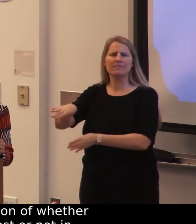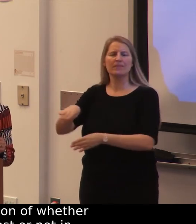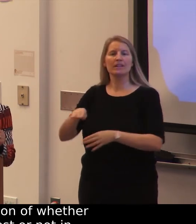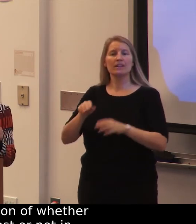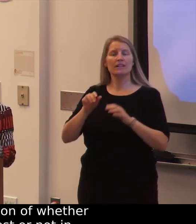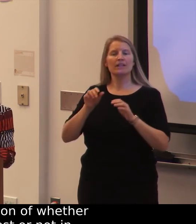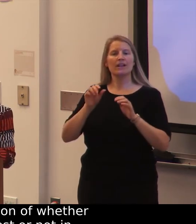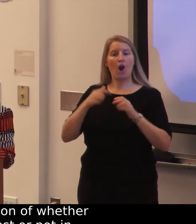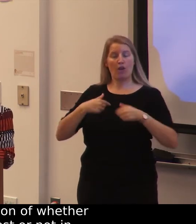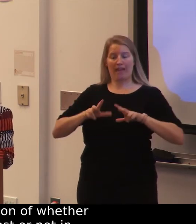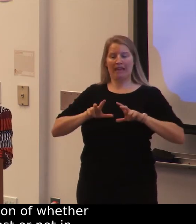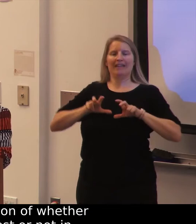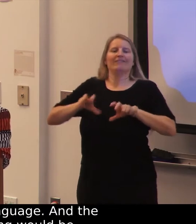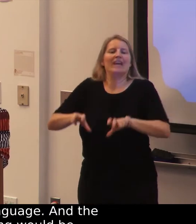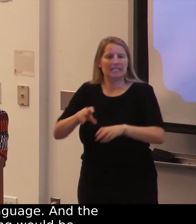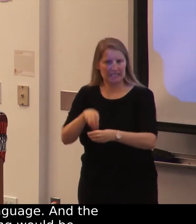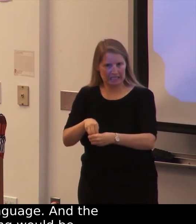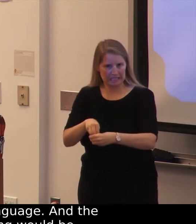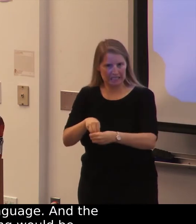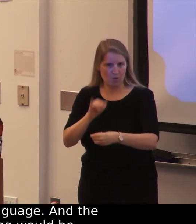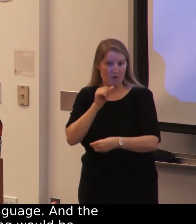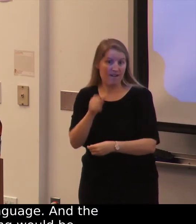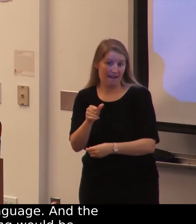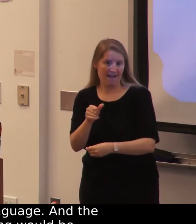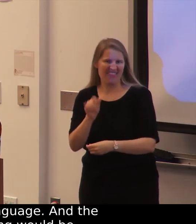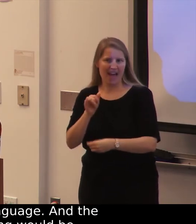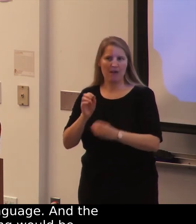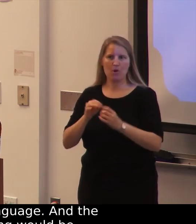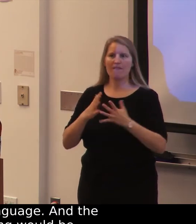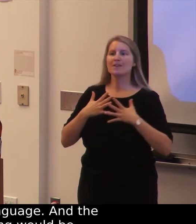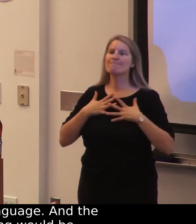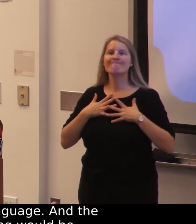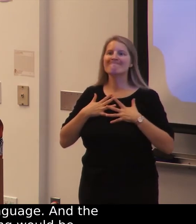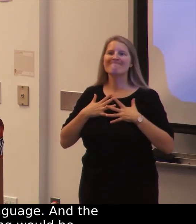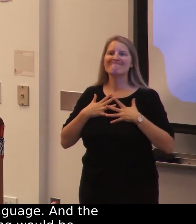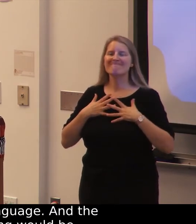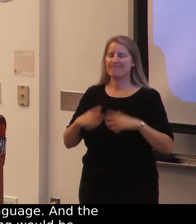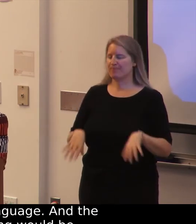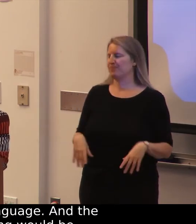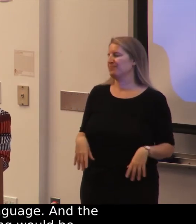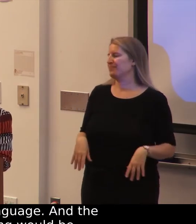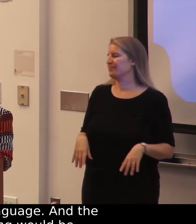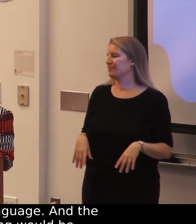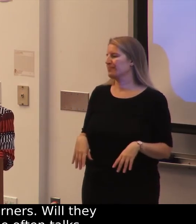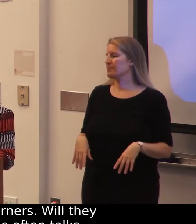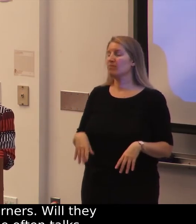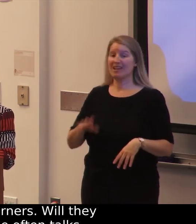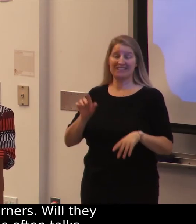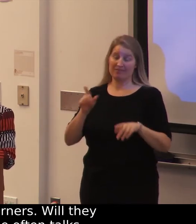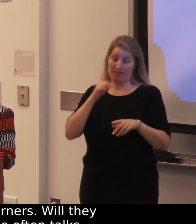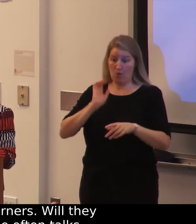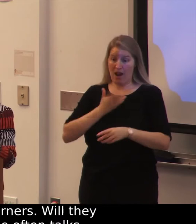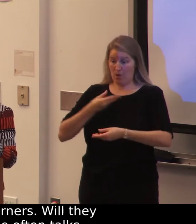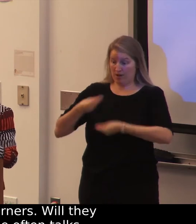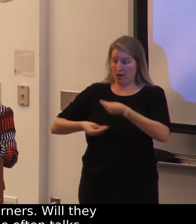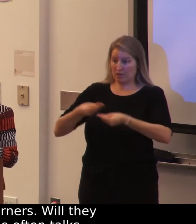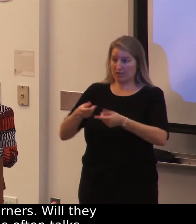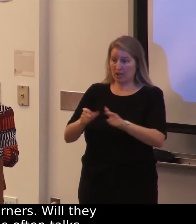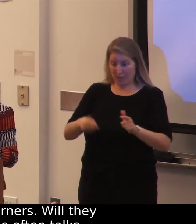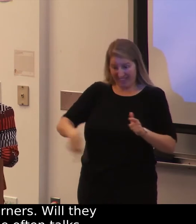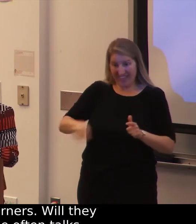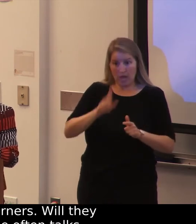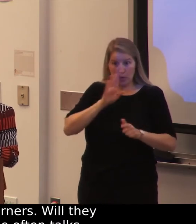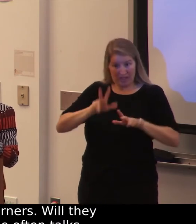they invest or not in wanting to learn a particular language. And the same thing would be true of our heritage language learners. Will